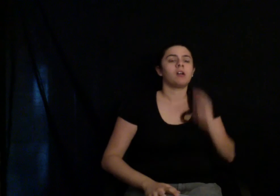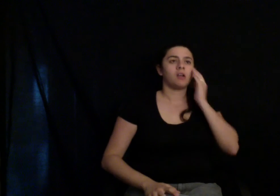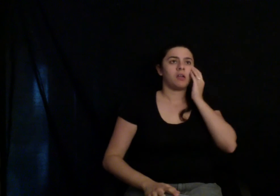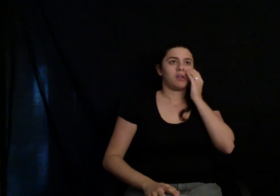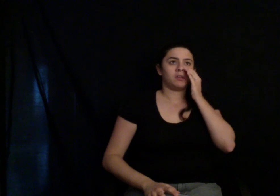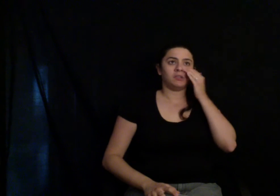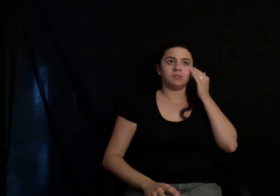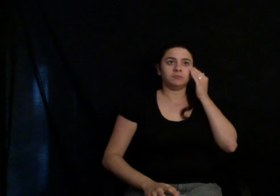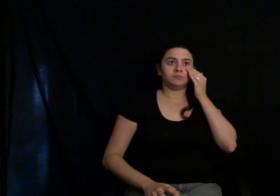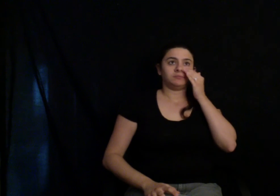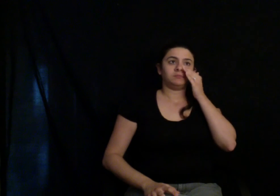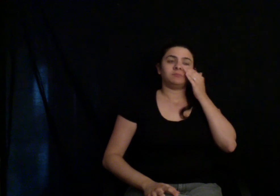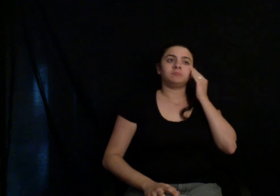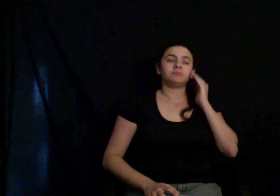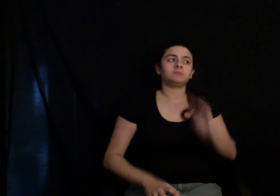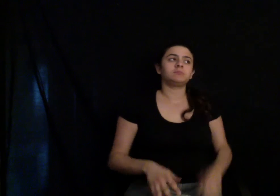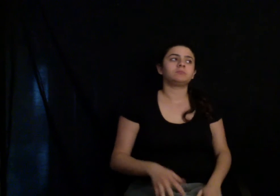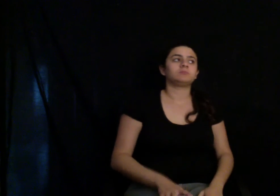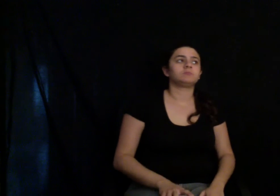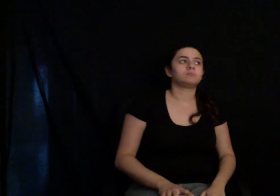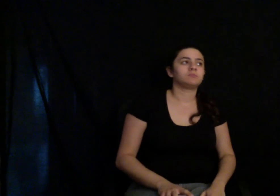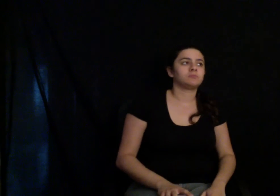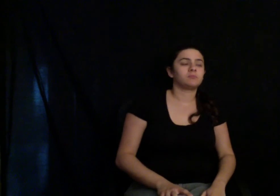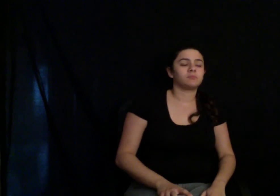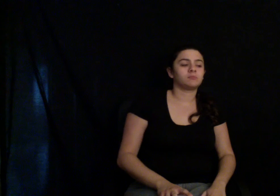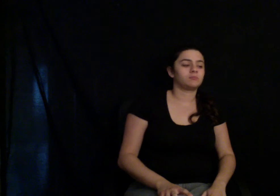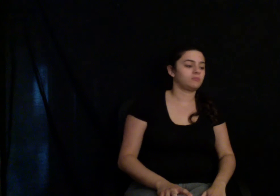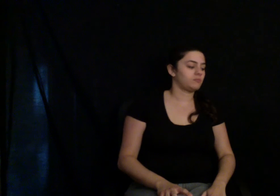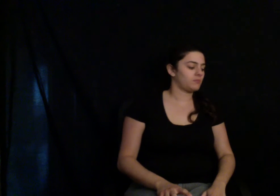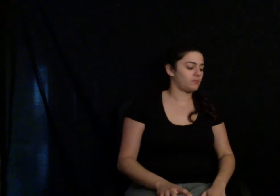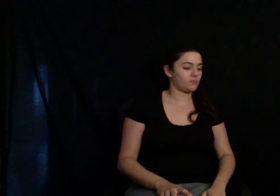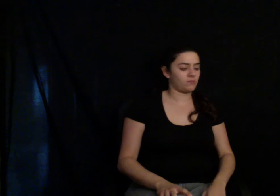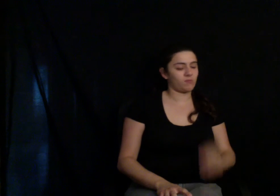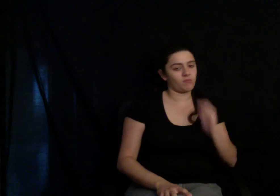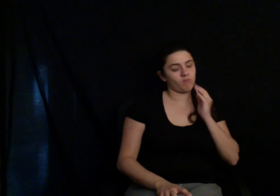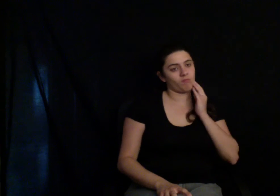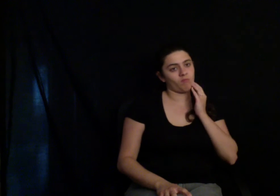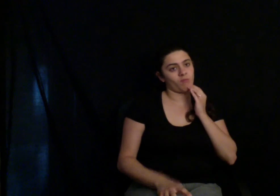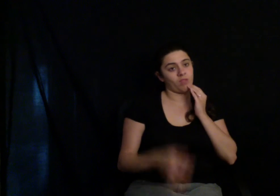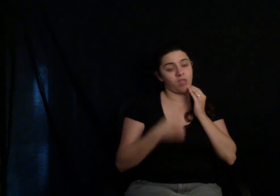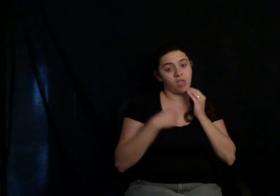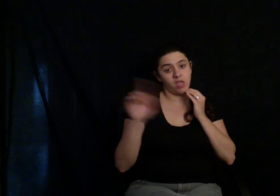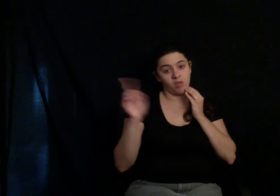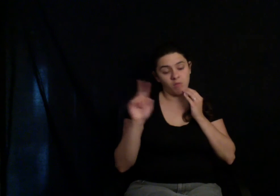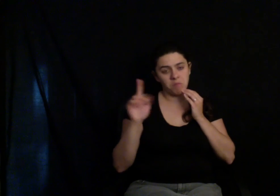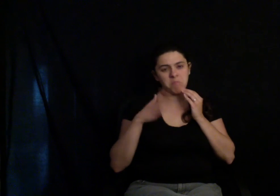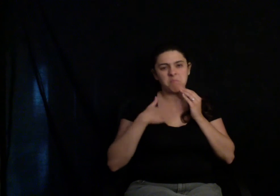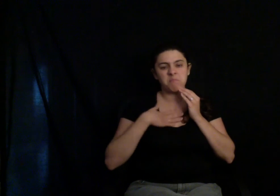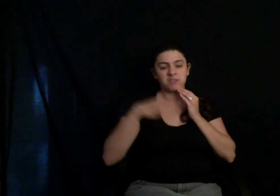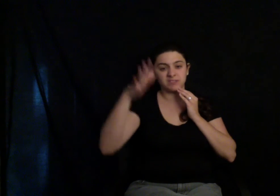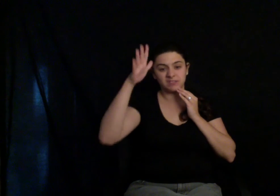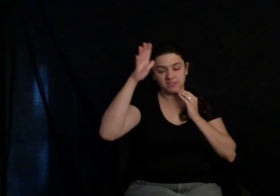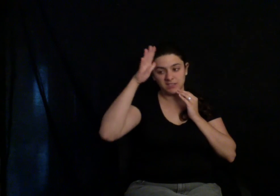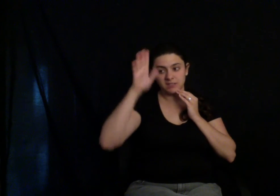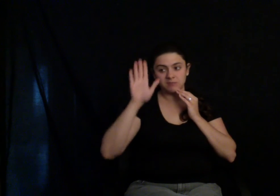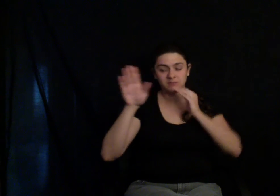unimpressive, average guy that I am. I was, of course, crashing at my dad's place. After graduating, I was still living